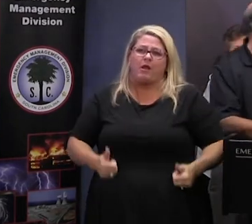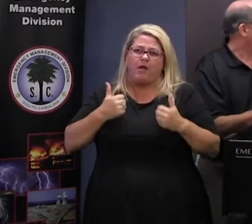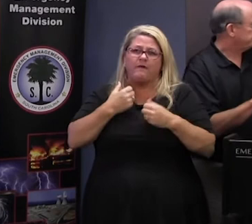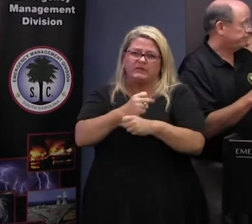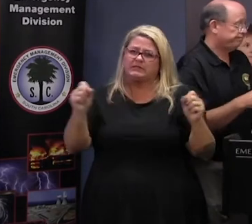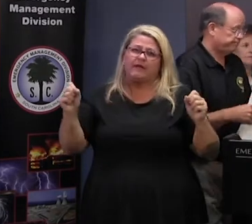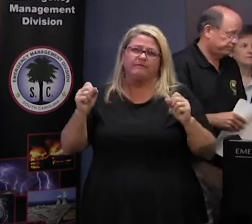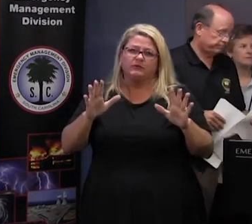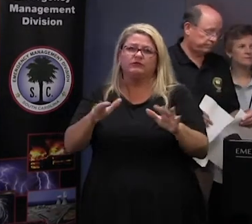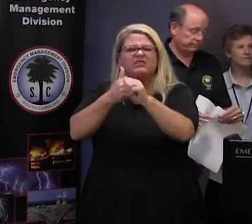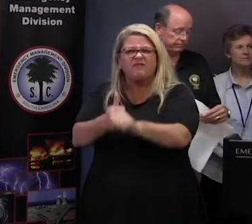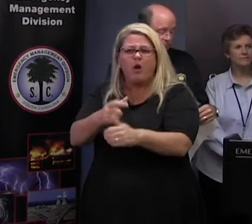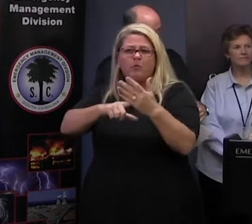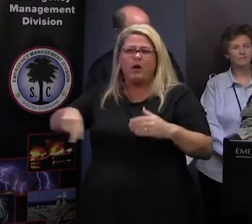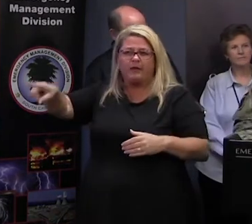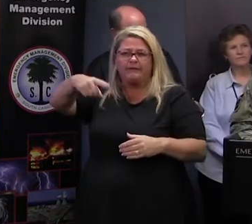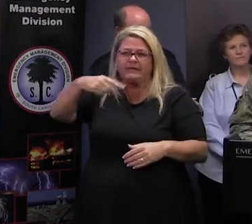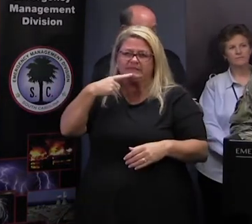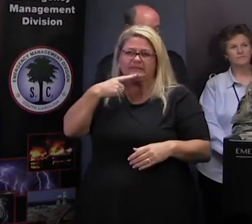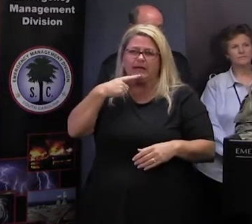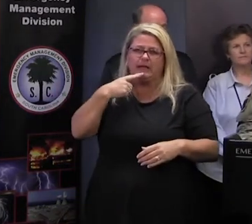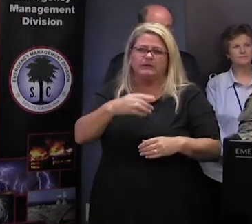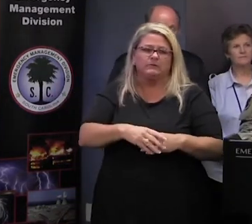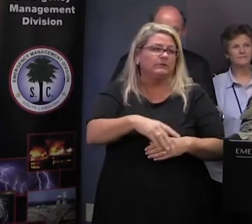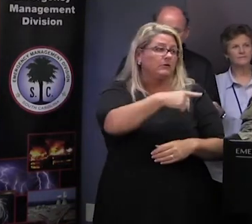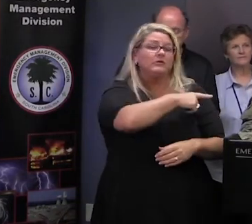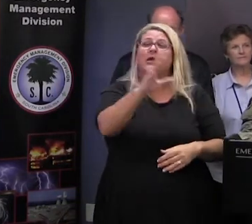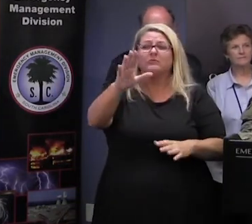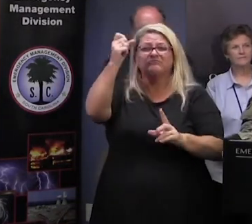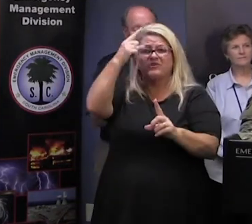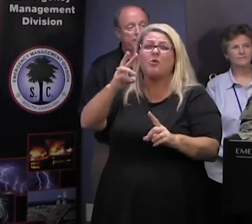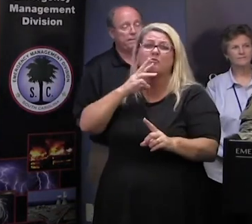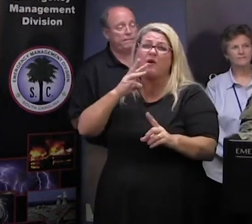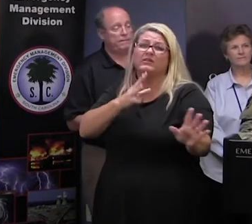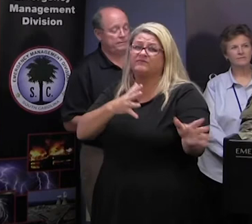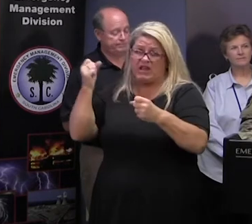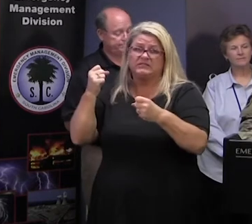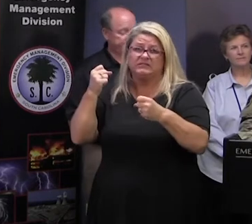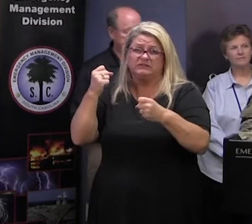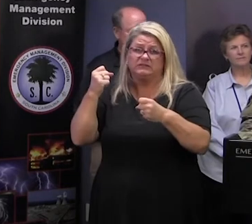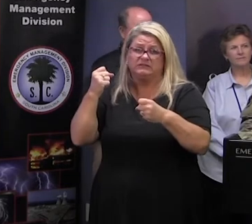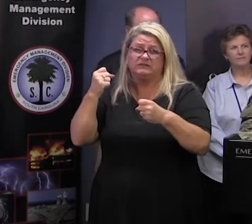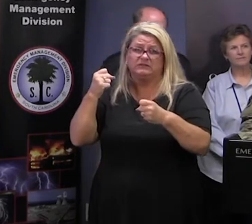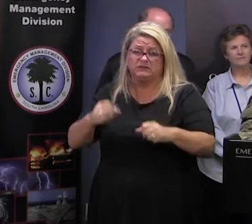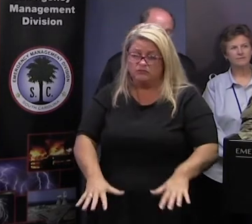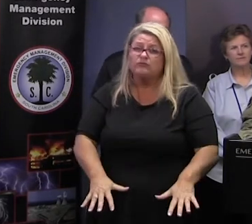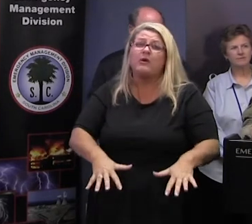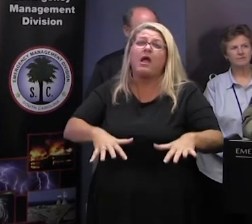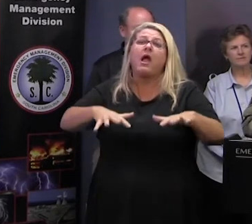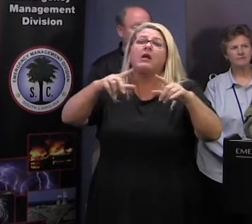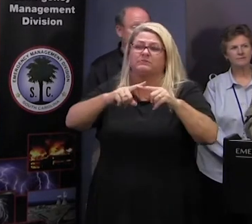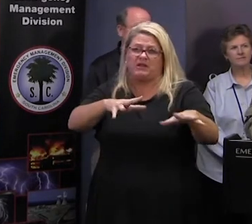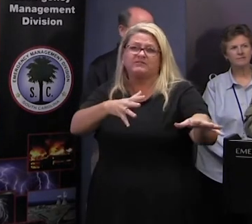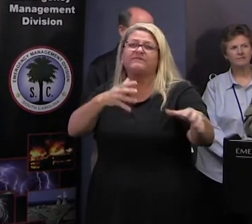Jim? And I would just add to that, the waters are very swift as they continue to rise.